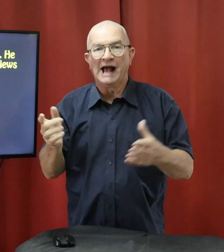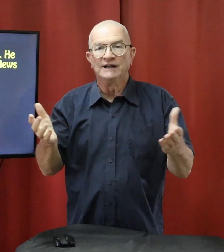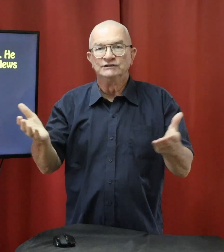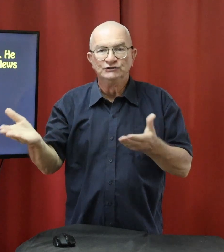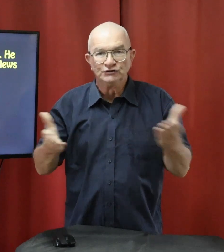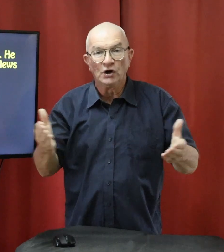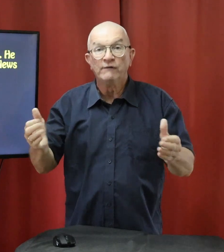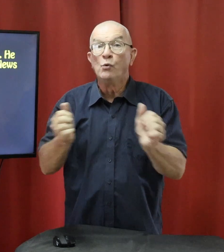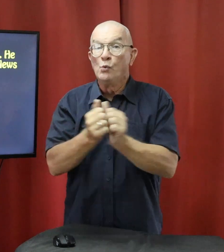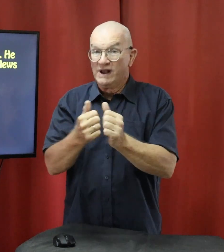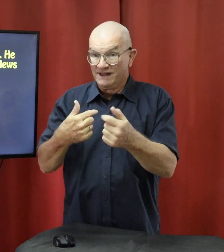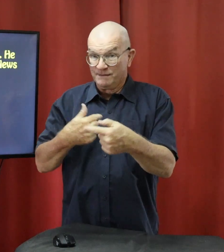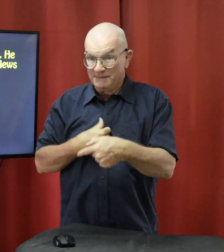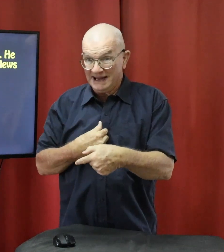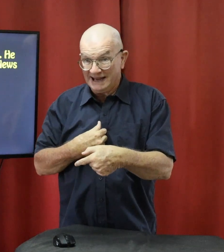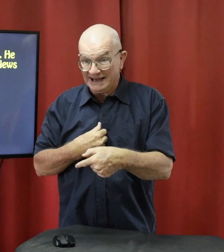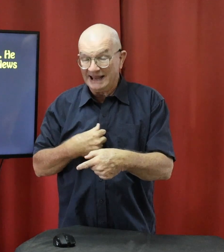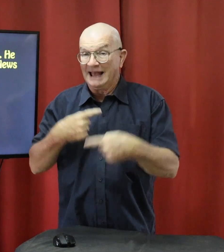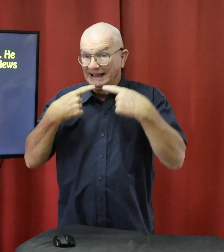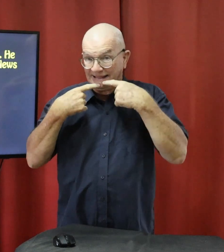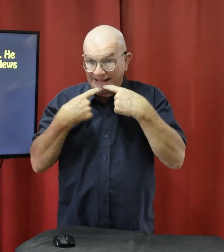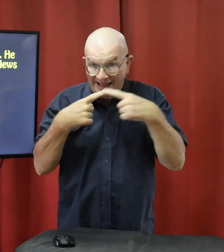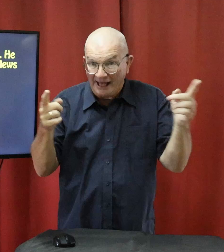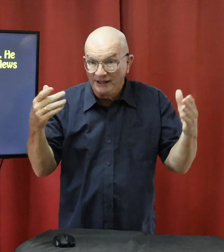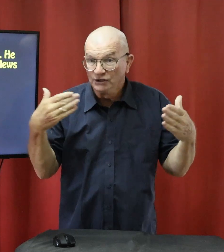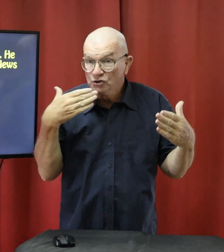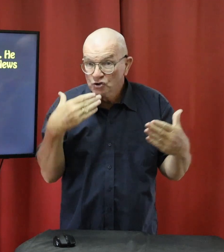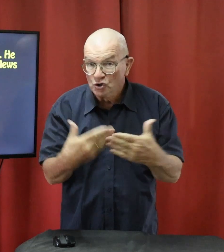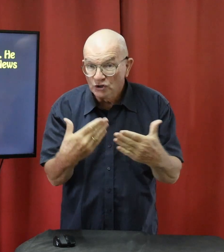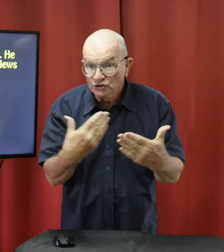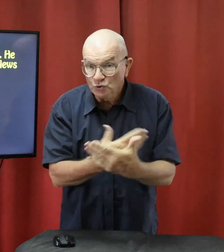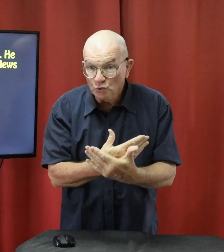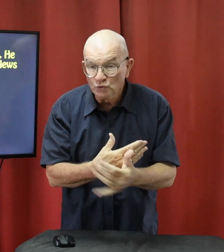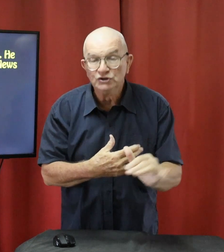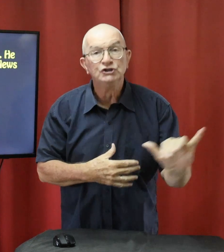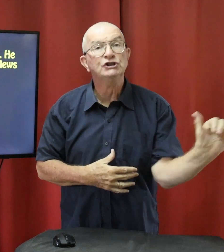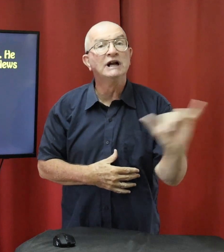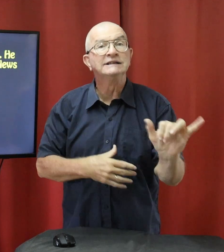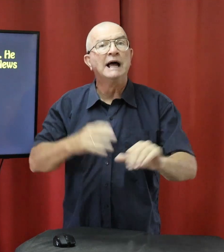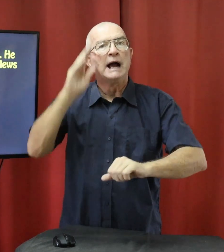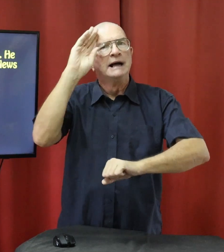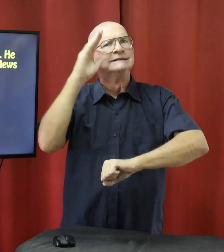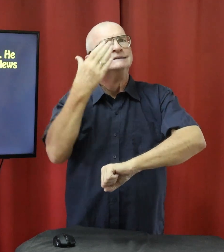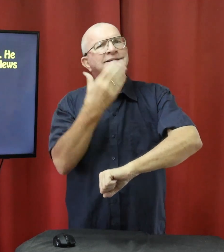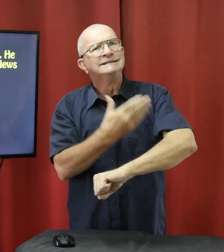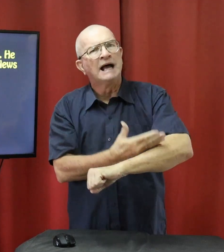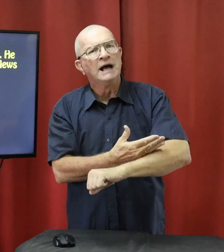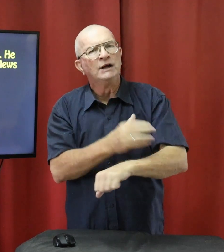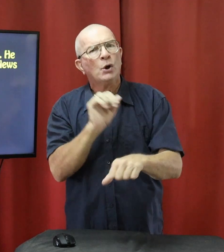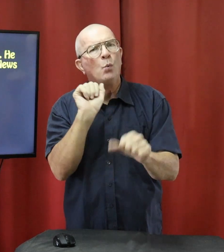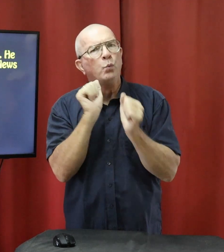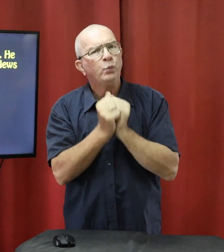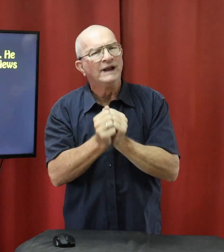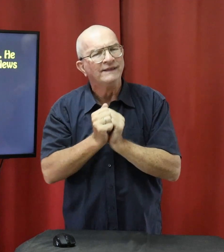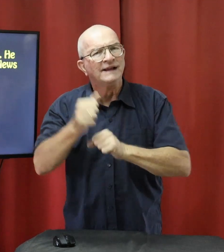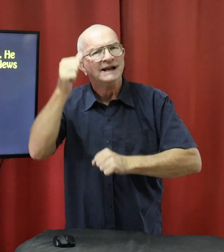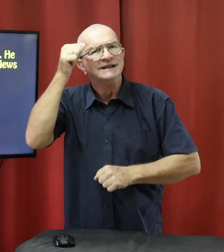He has served with me in telling the good news like a son with his father.